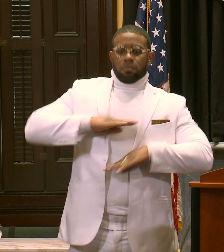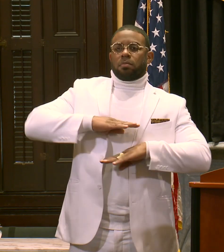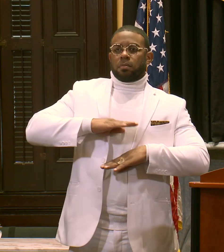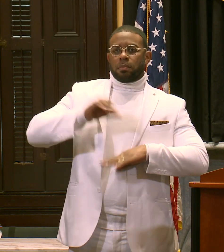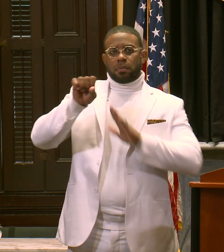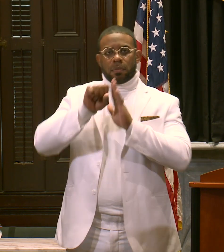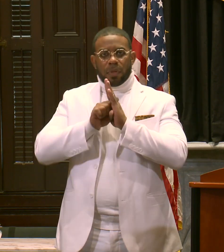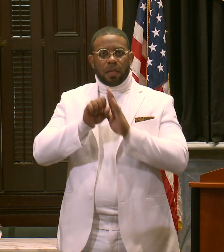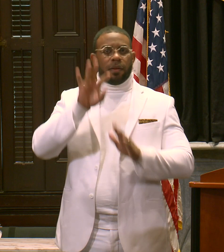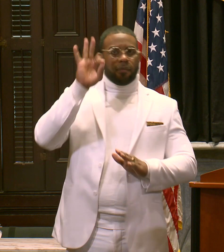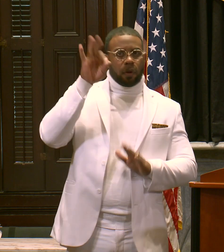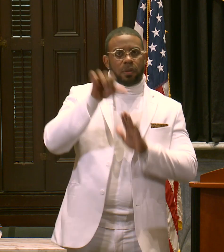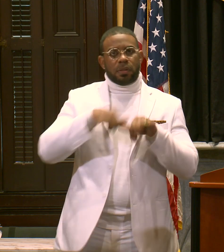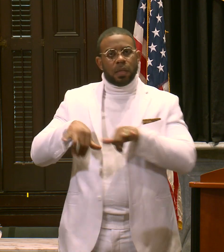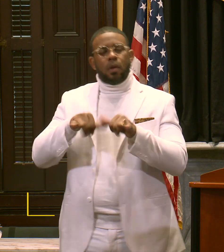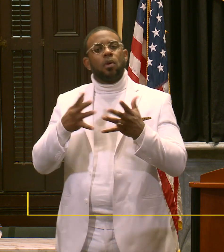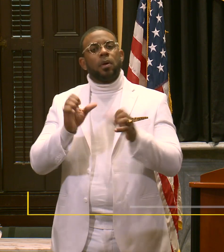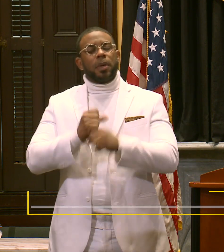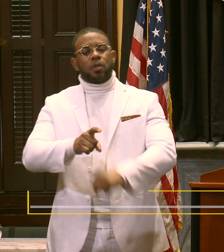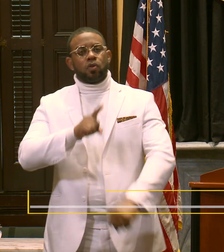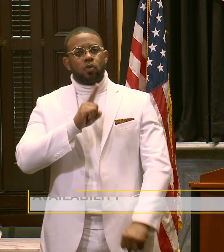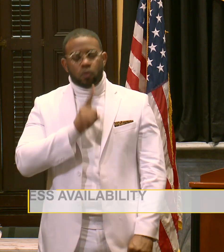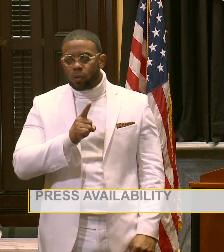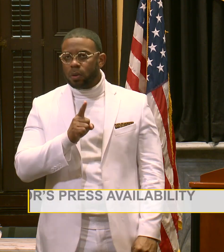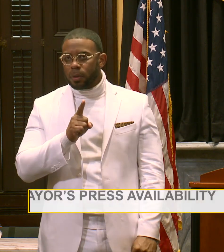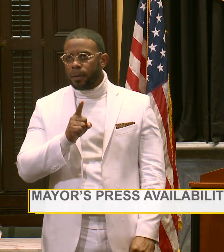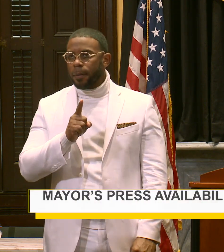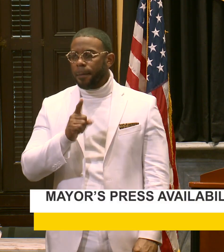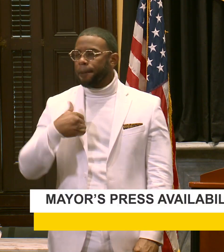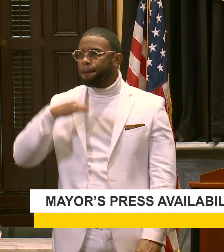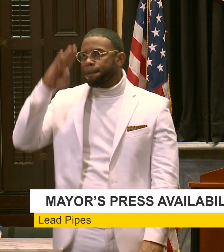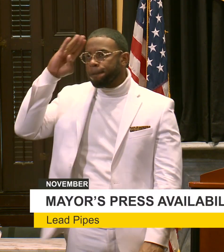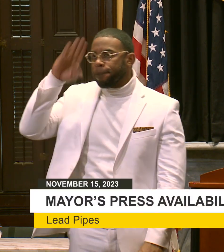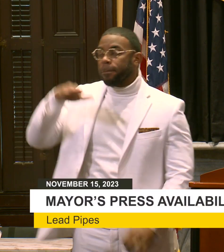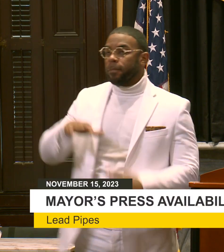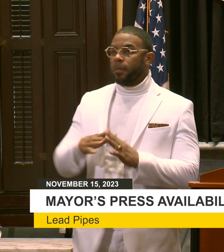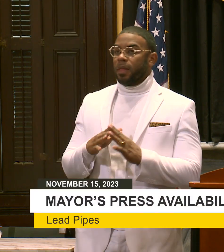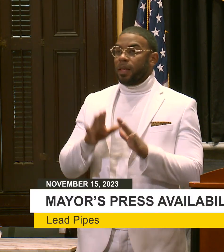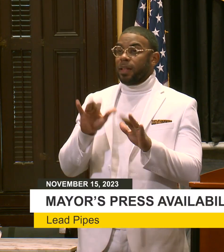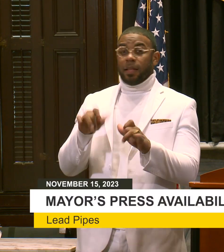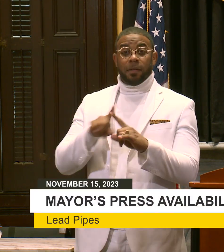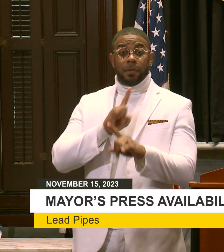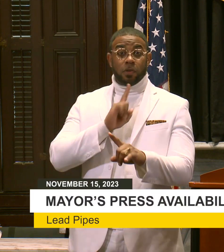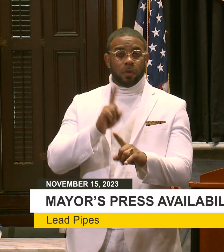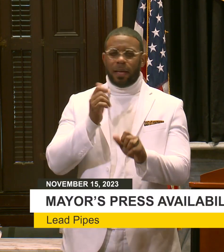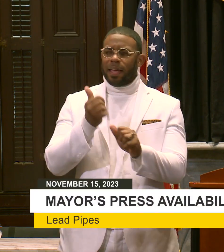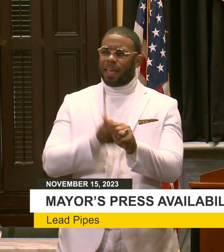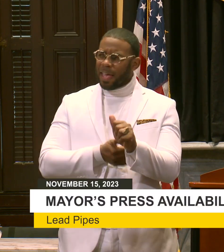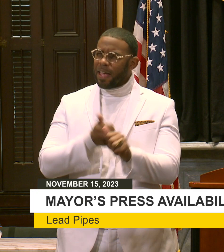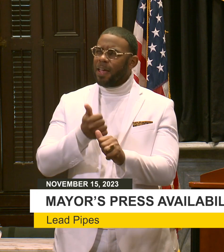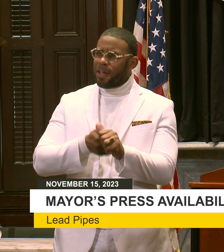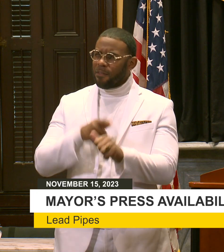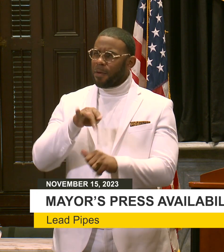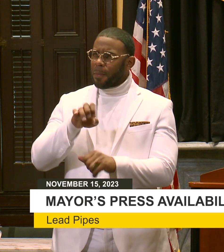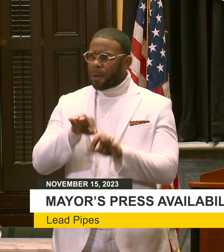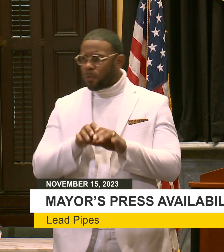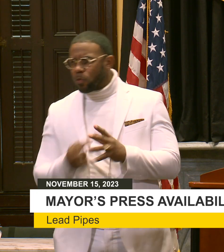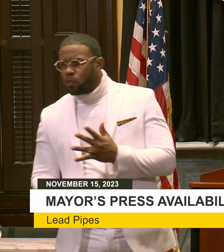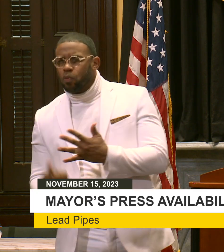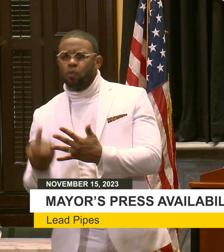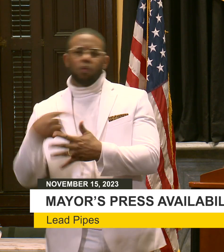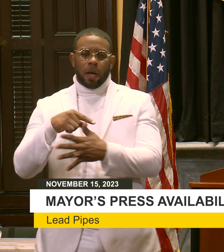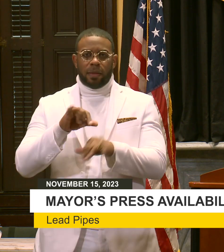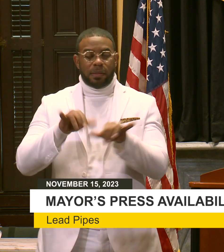and federal standards. We want to make sure that we know to be true of every single pipe throughout the